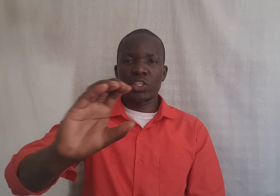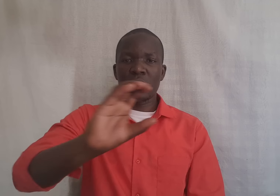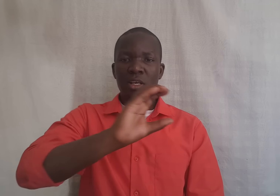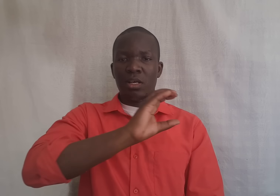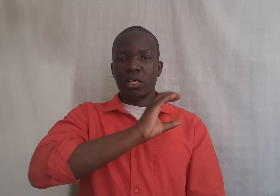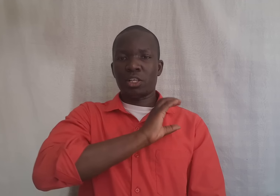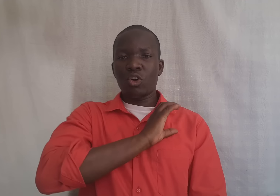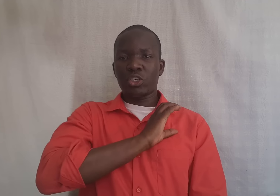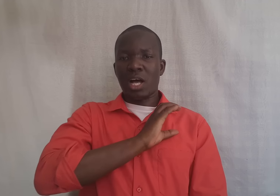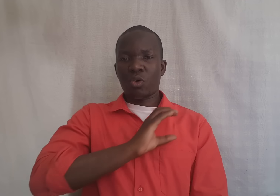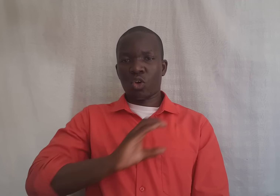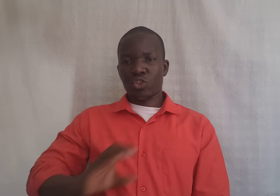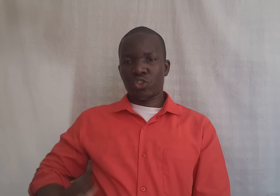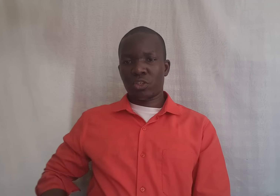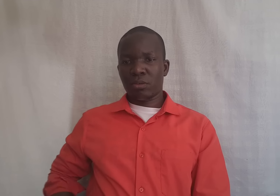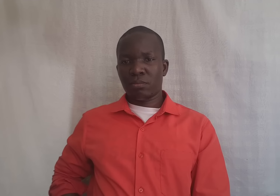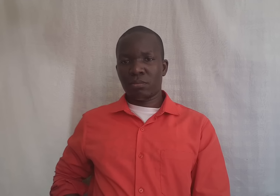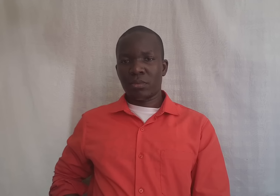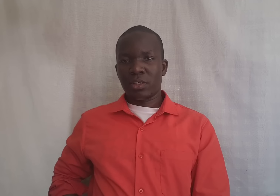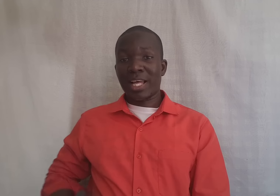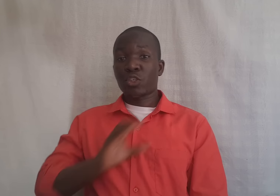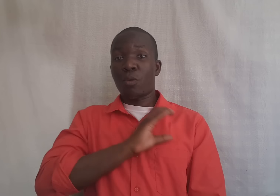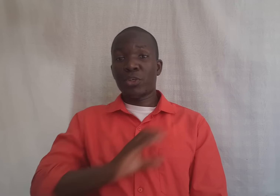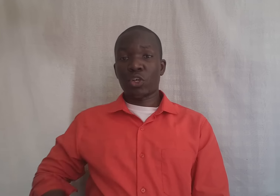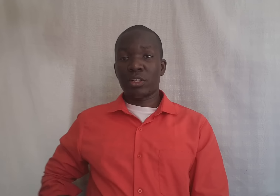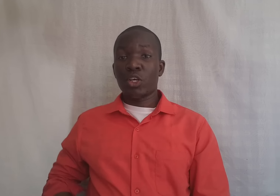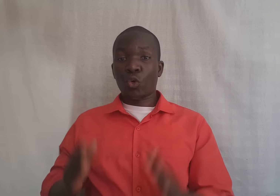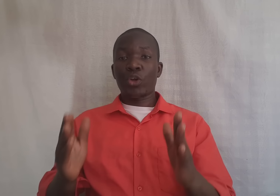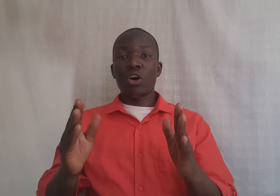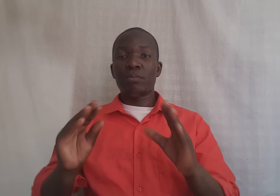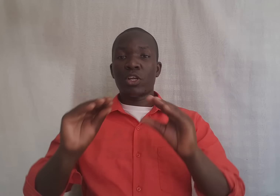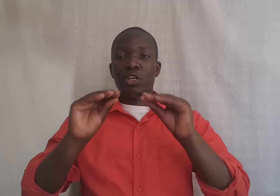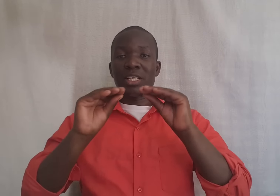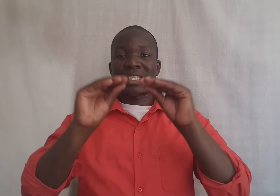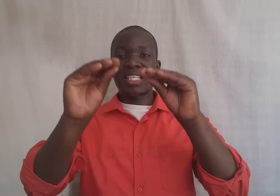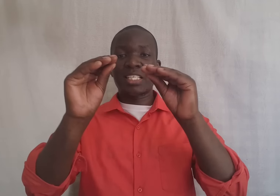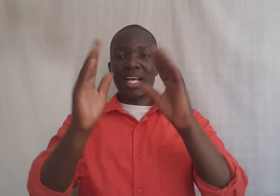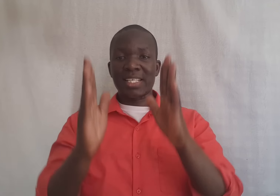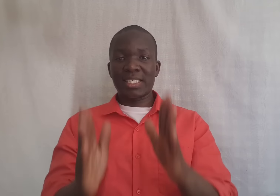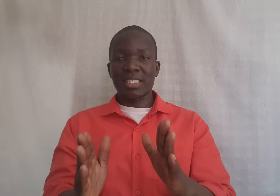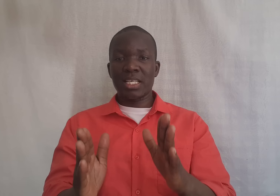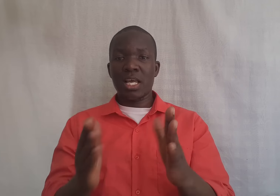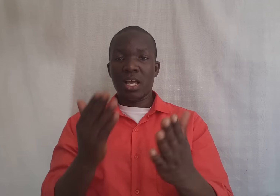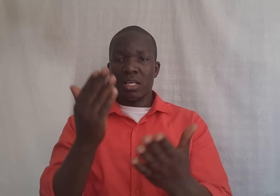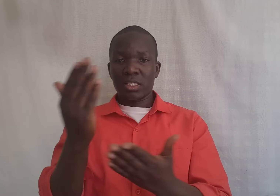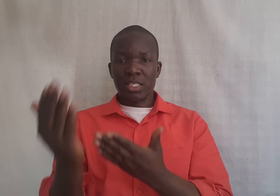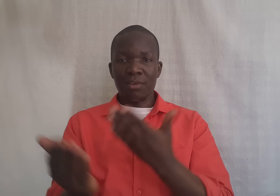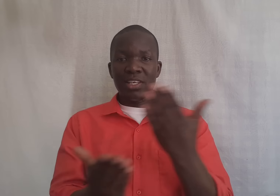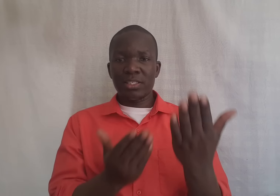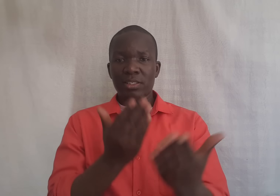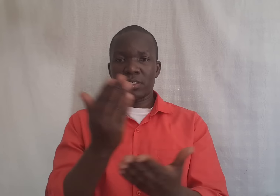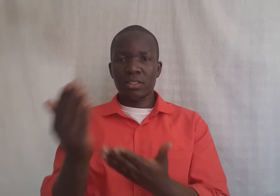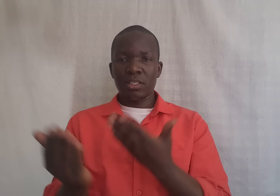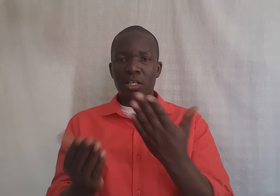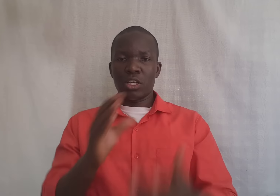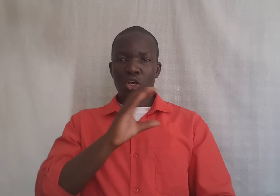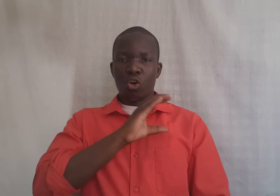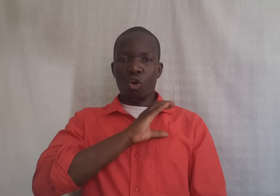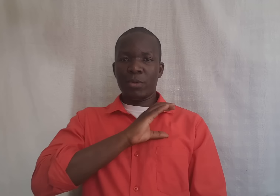C. It goes across. That's commission. So we go the Teachers Service